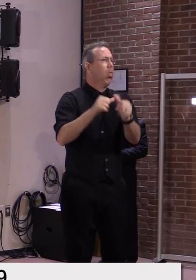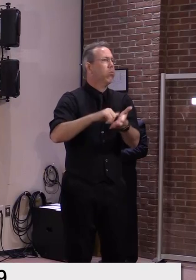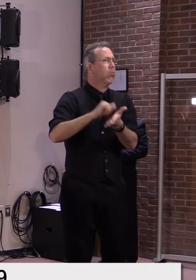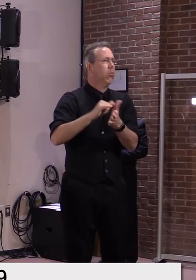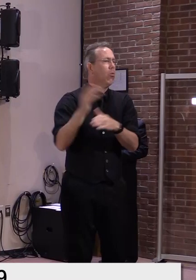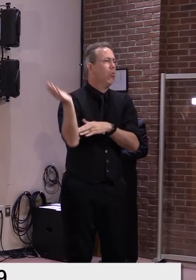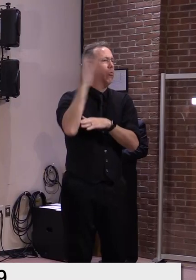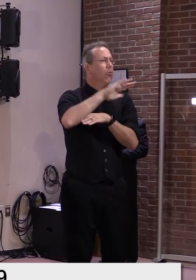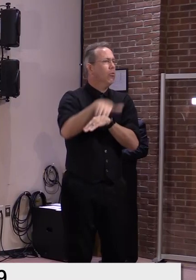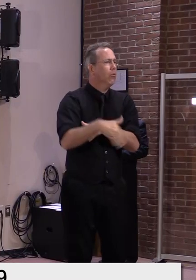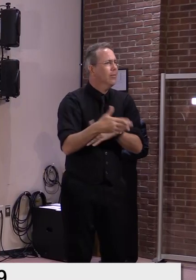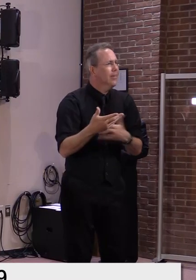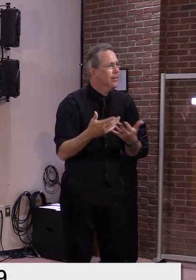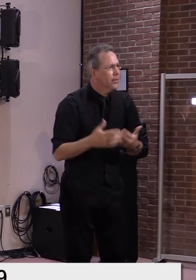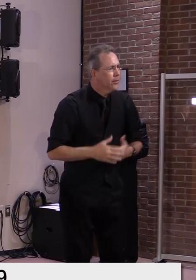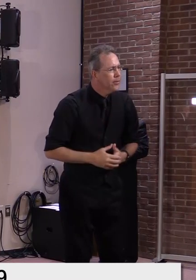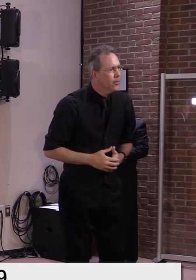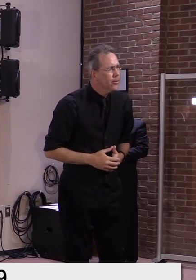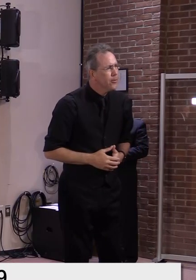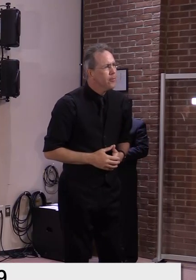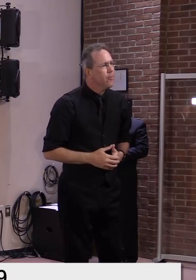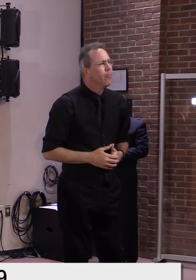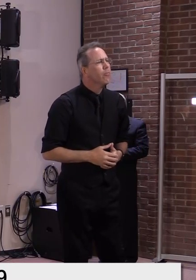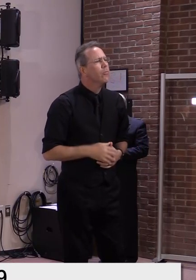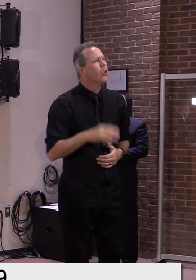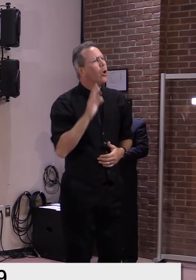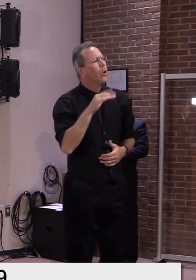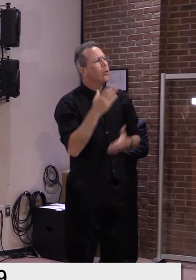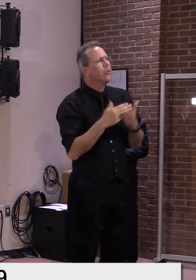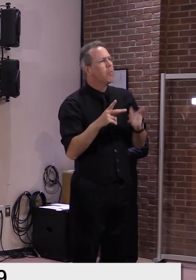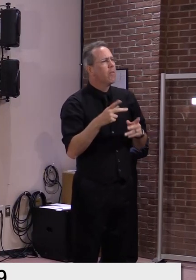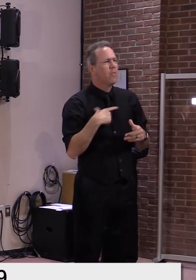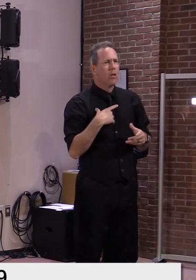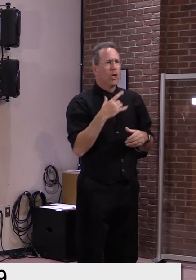in the morning, people like to call as soon as the call center opens up. So